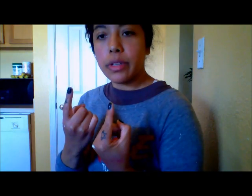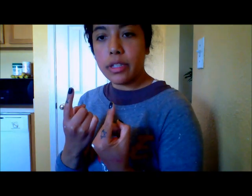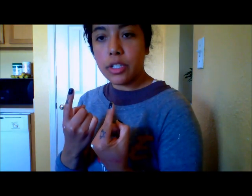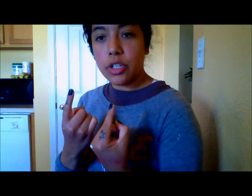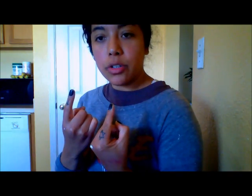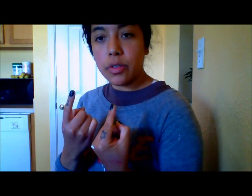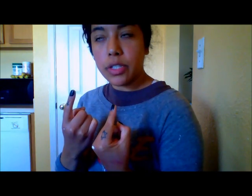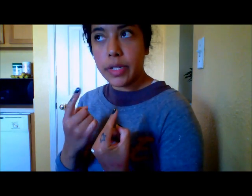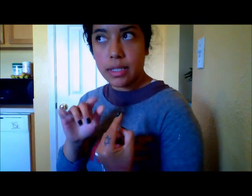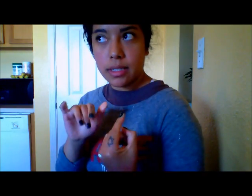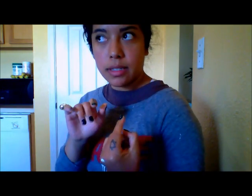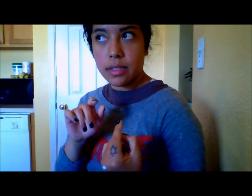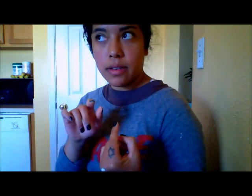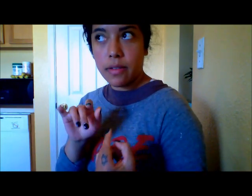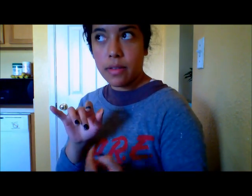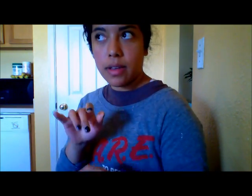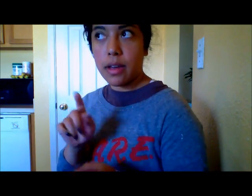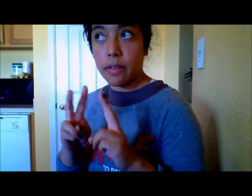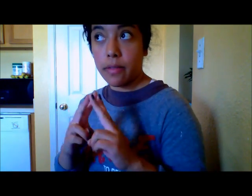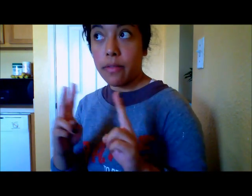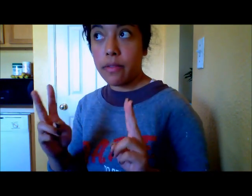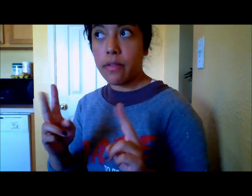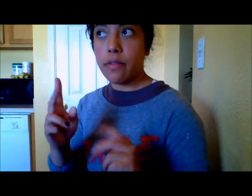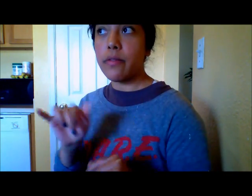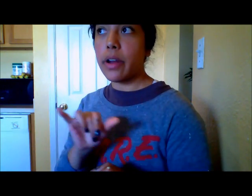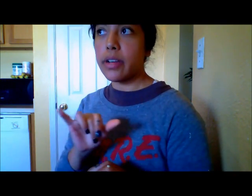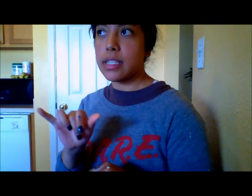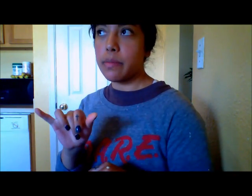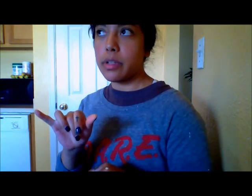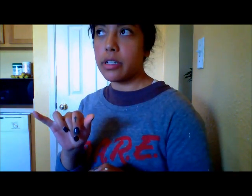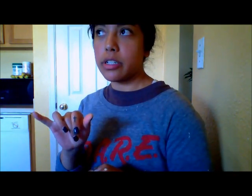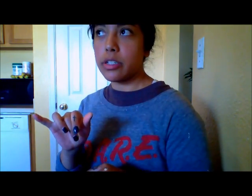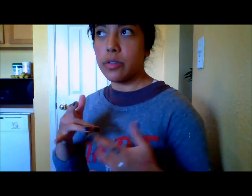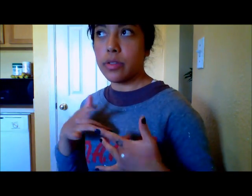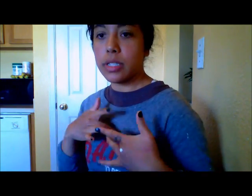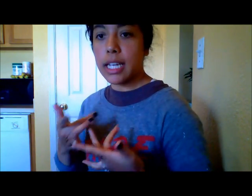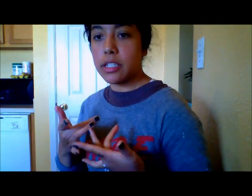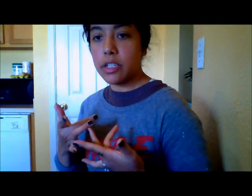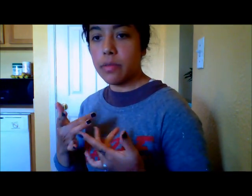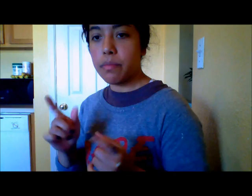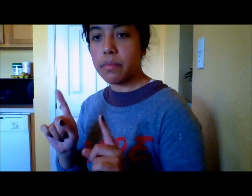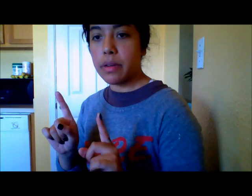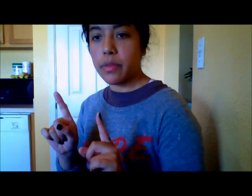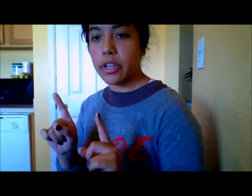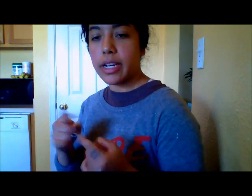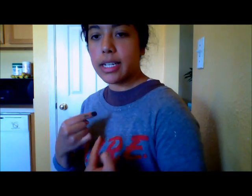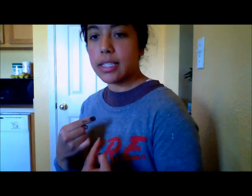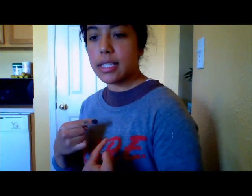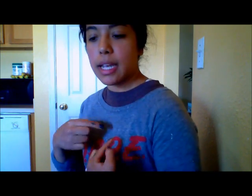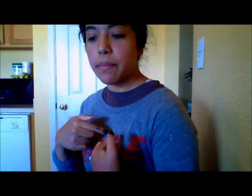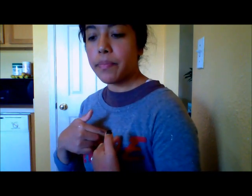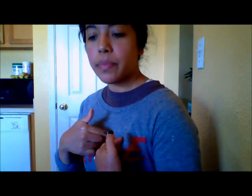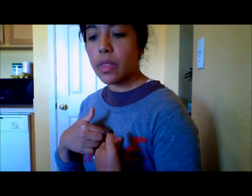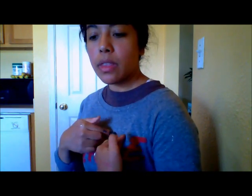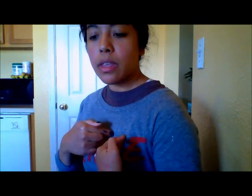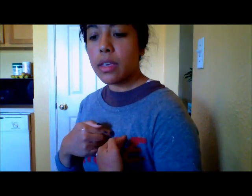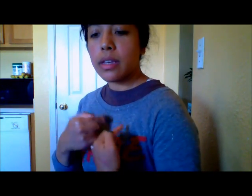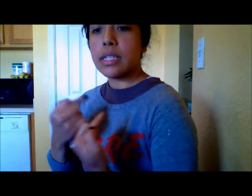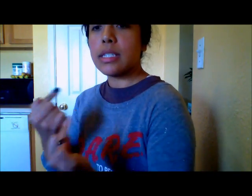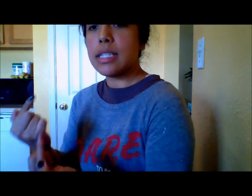With 2, so it's very similar to tend to, but with your index this time.